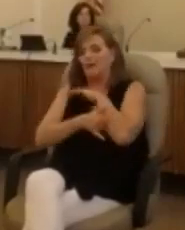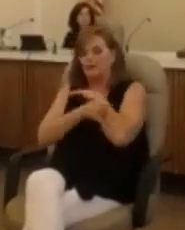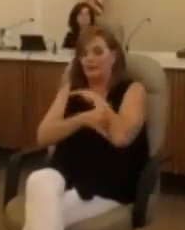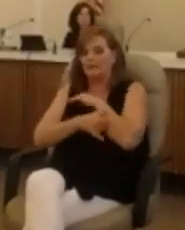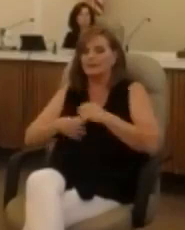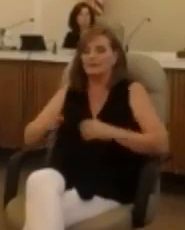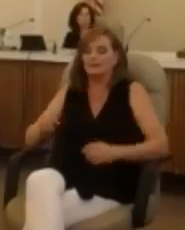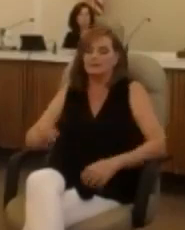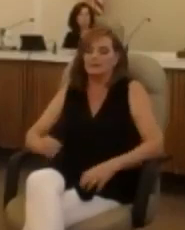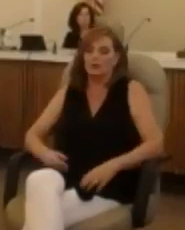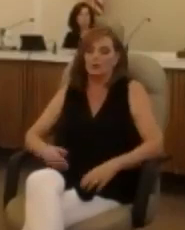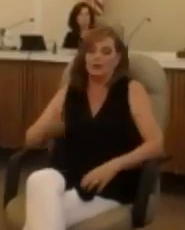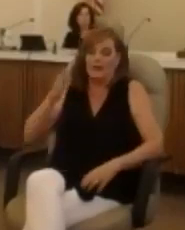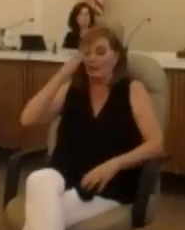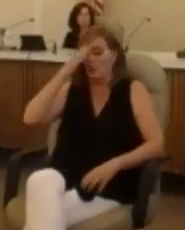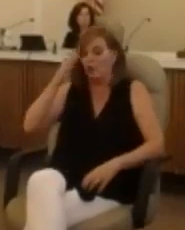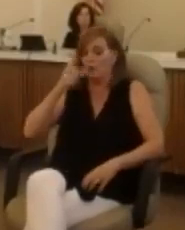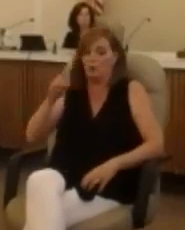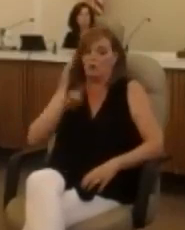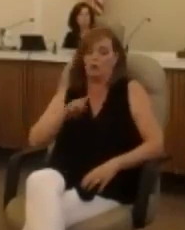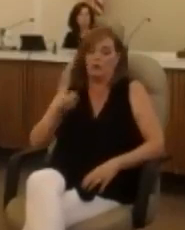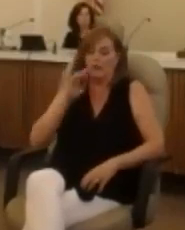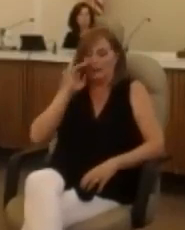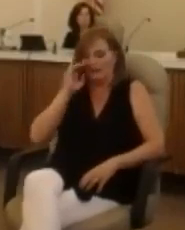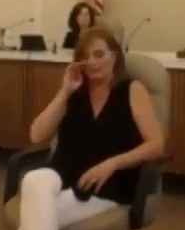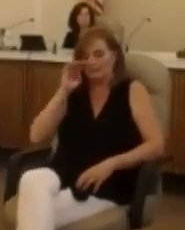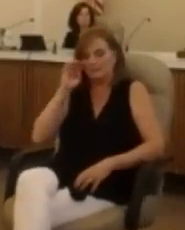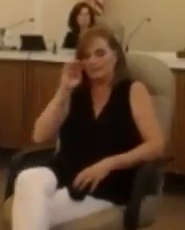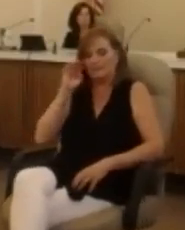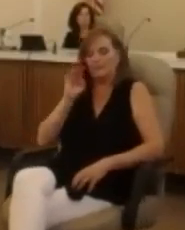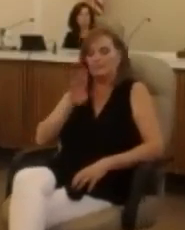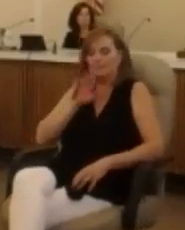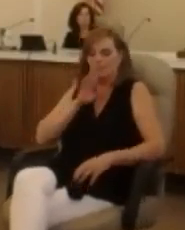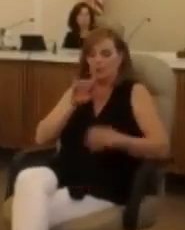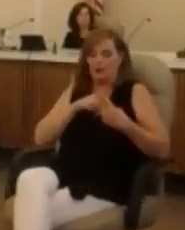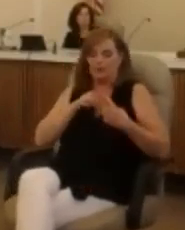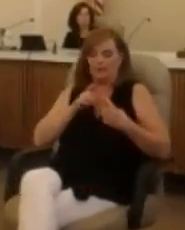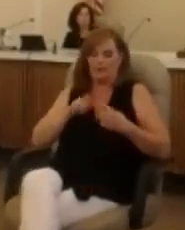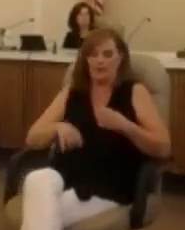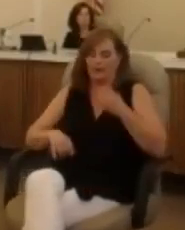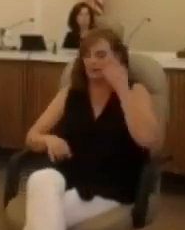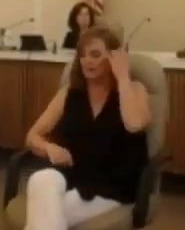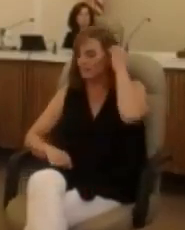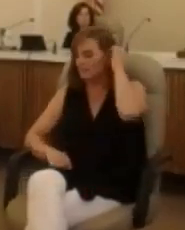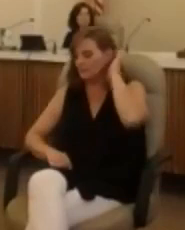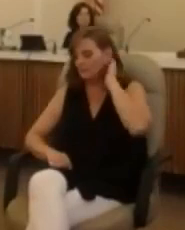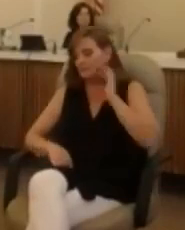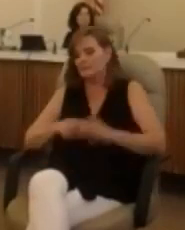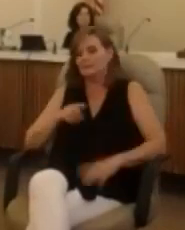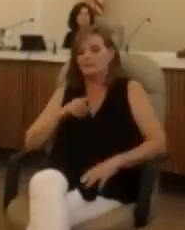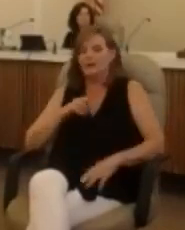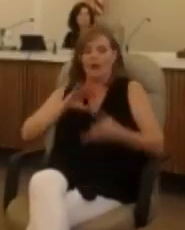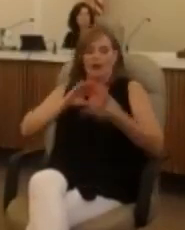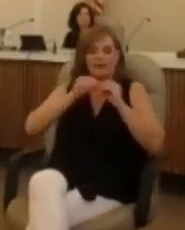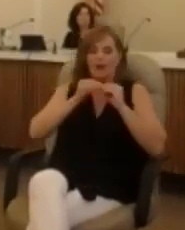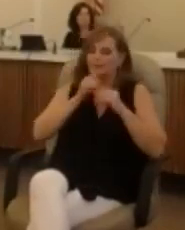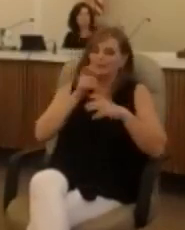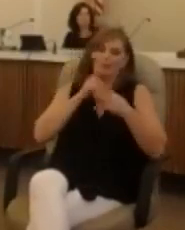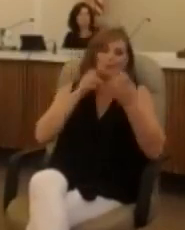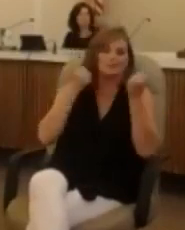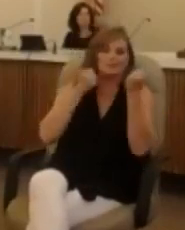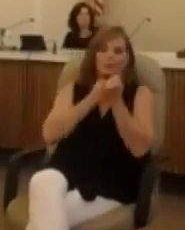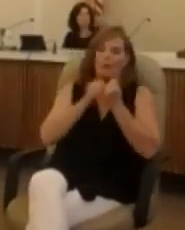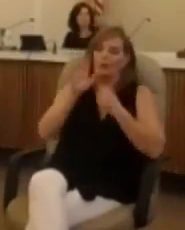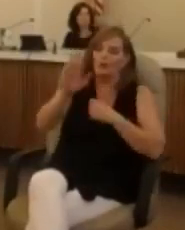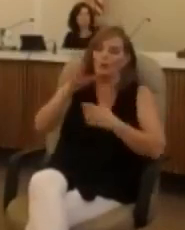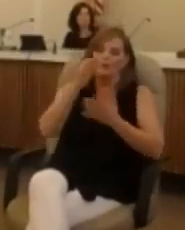So I know everybody talks about that. And it's, again, the data does not currently back it up. That